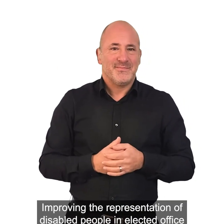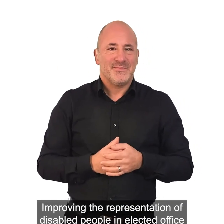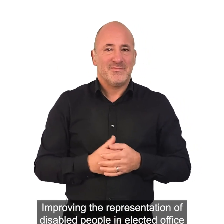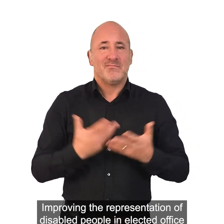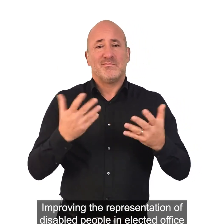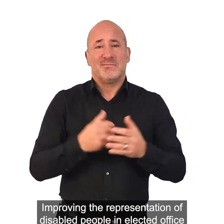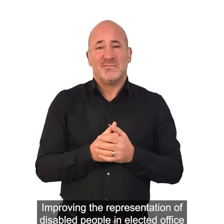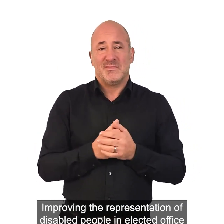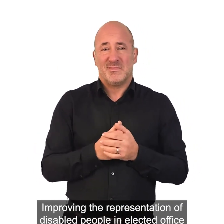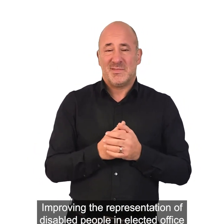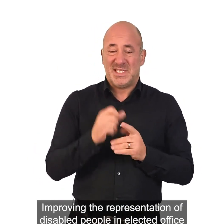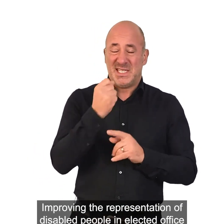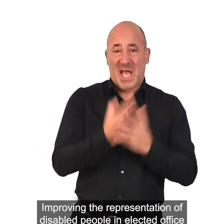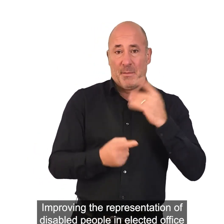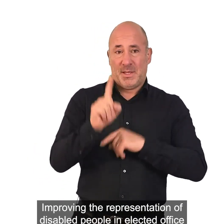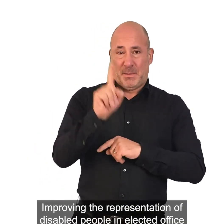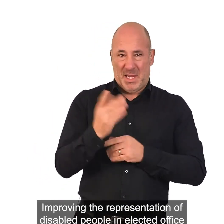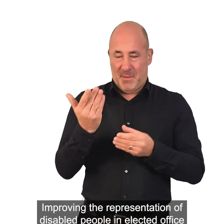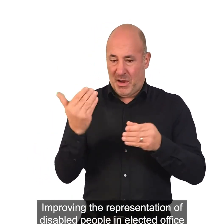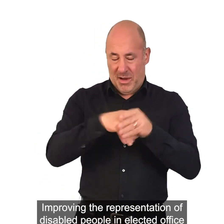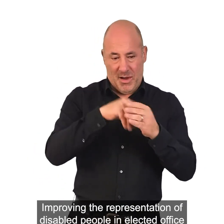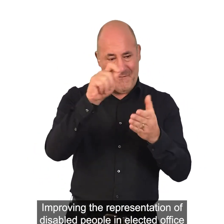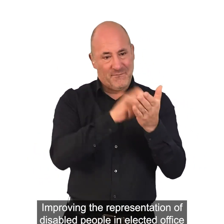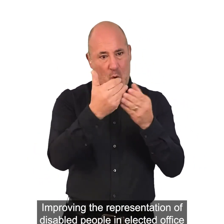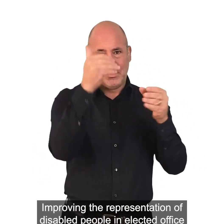Improving the representation of disabled people in elected office